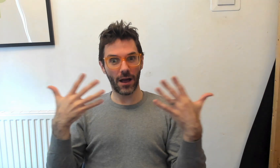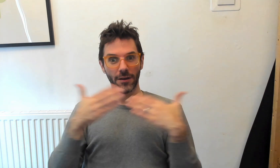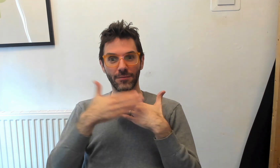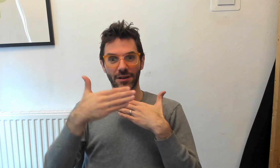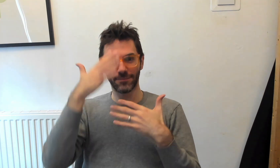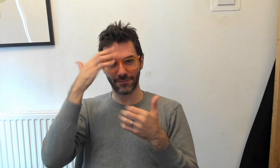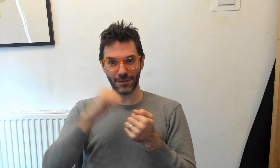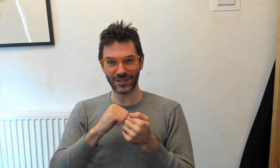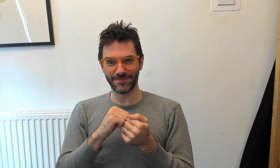a lot more memory.